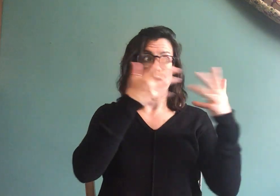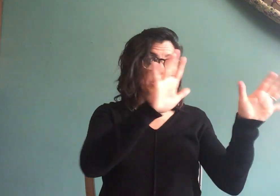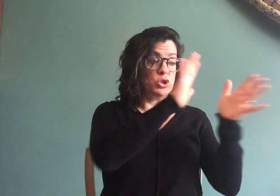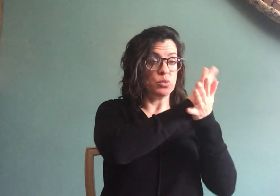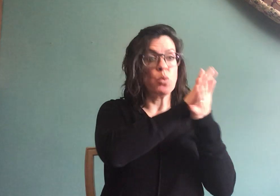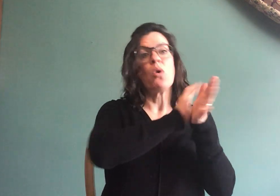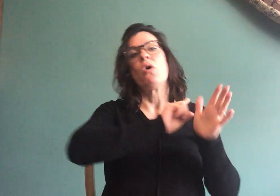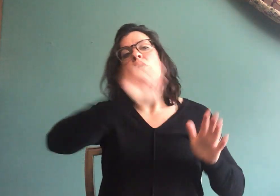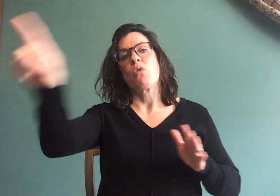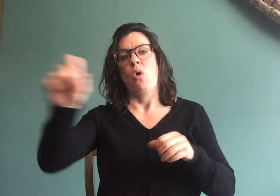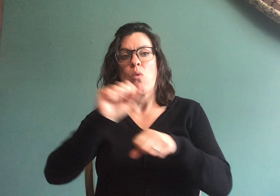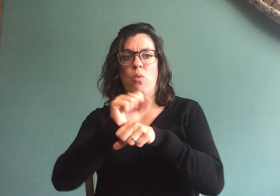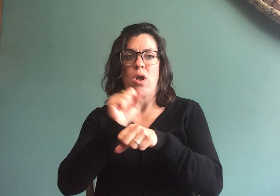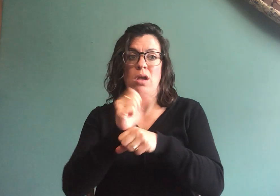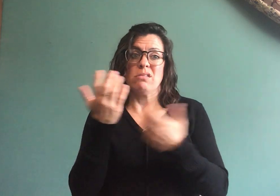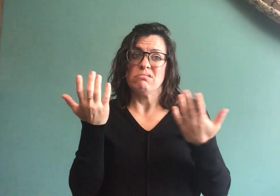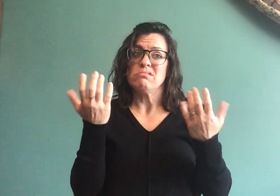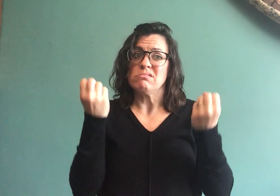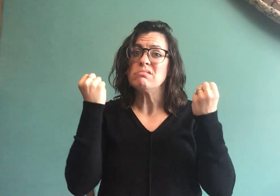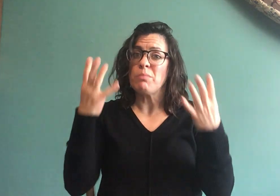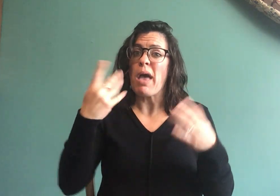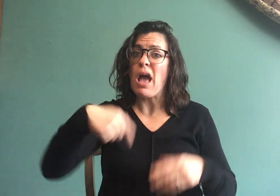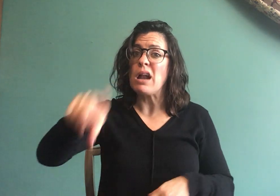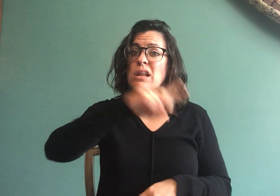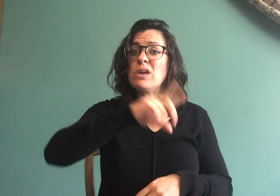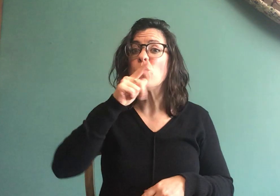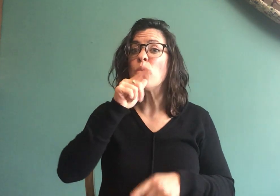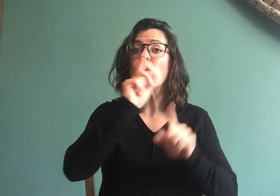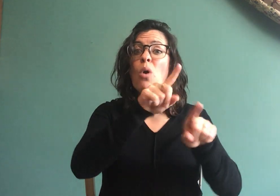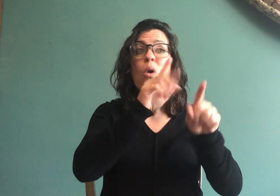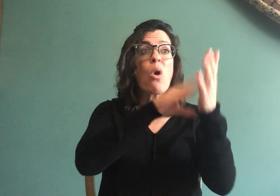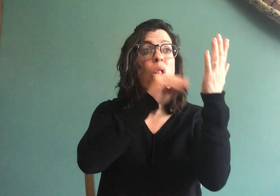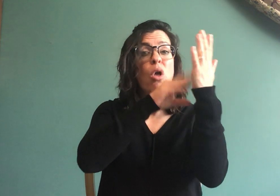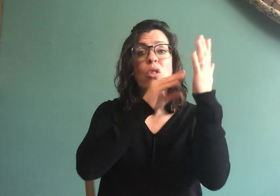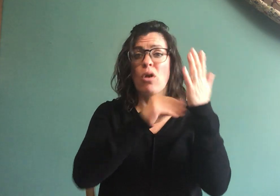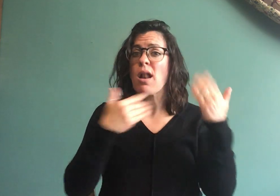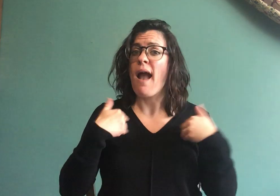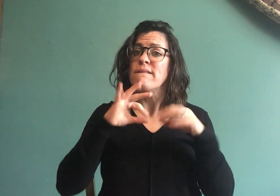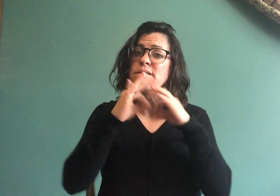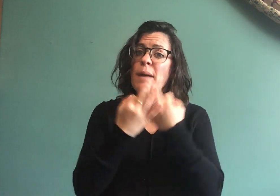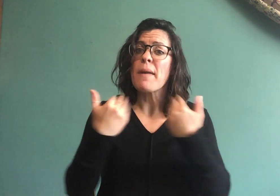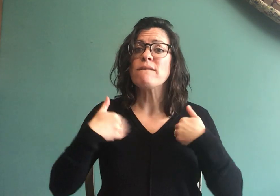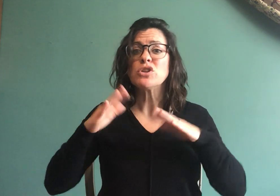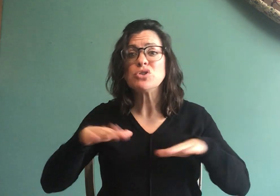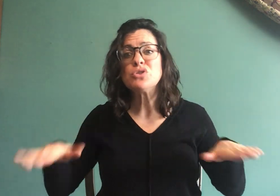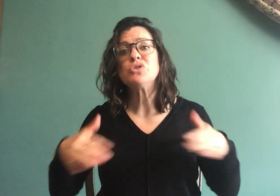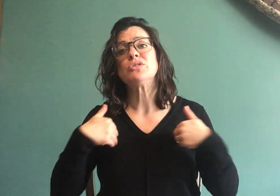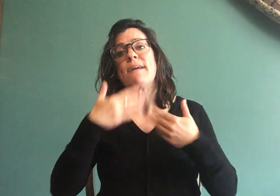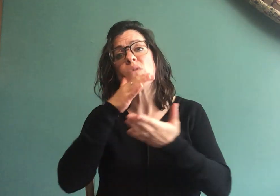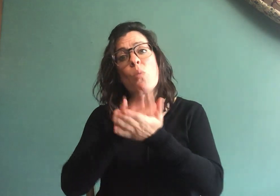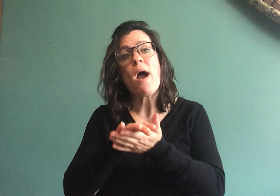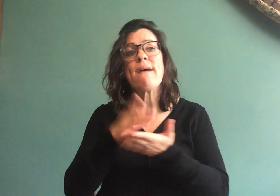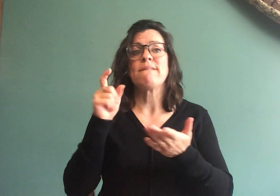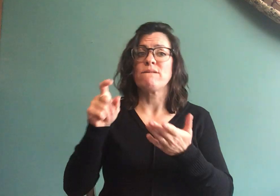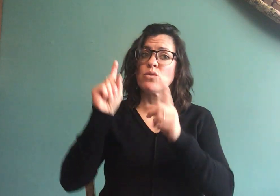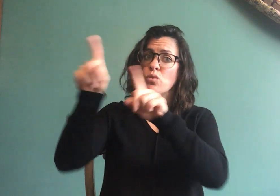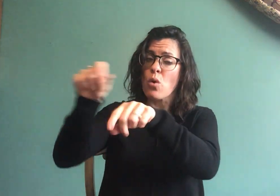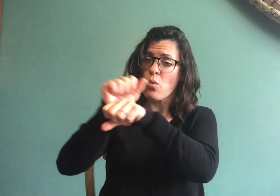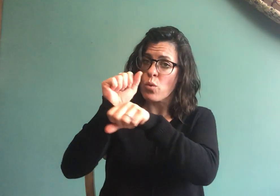that. And one day this guy went to work and he was up on a scaffold. He was 22 feet